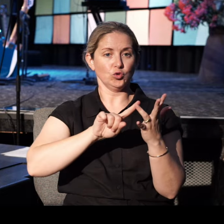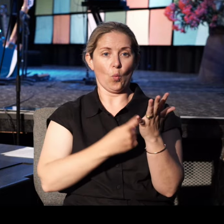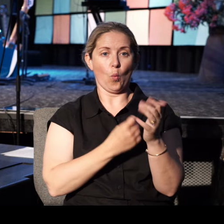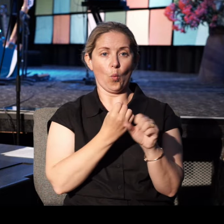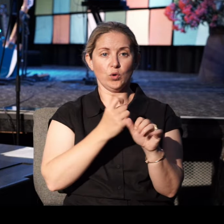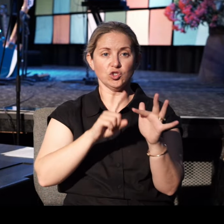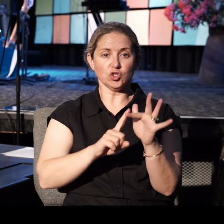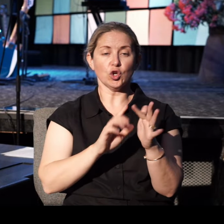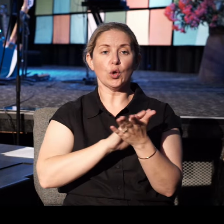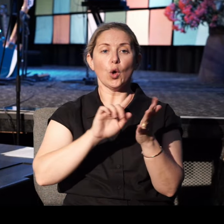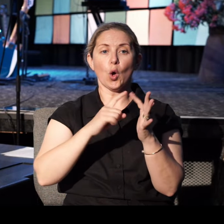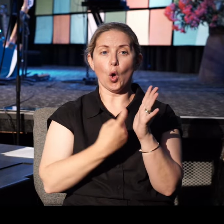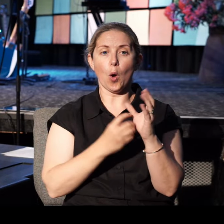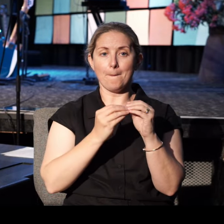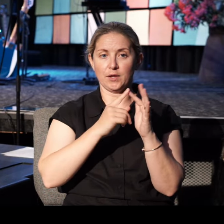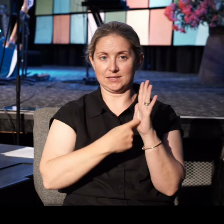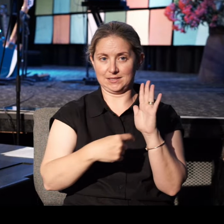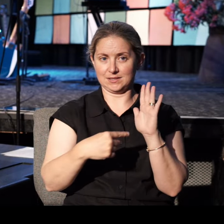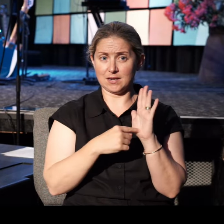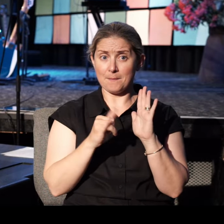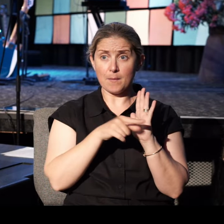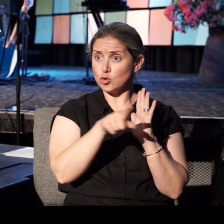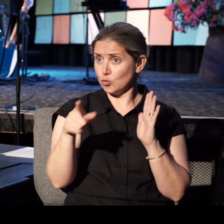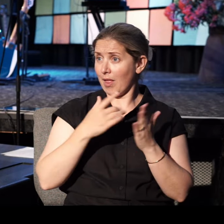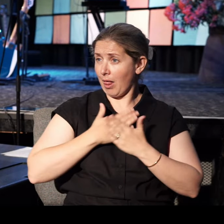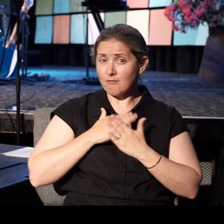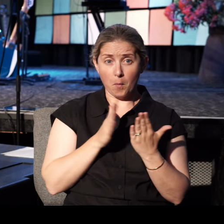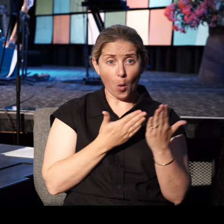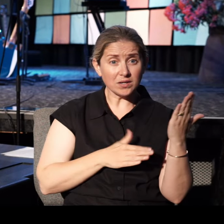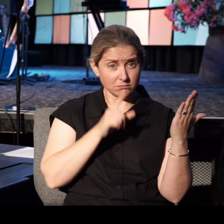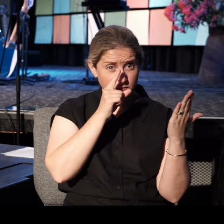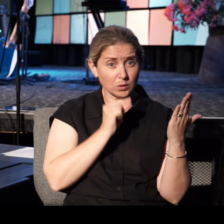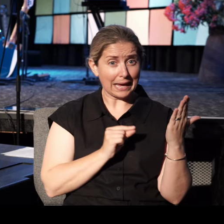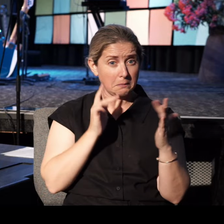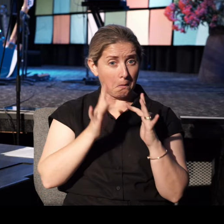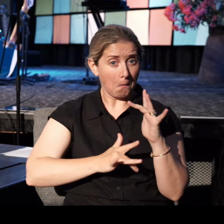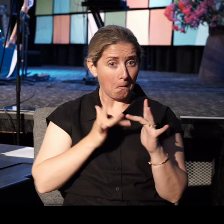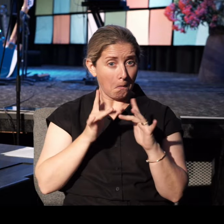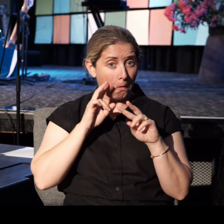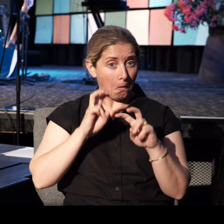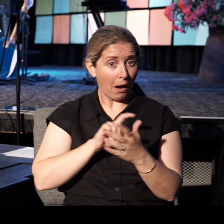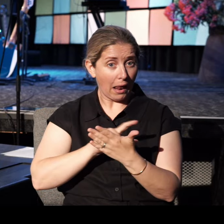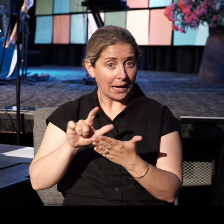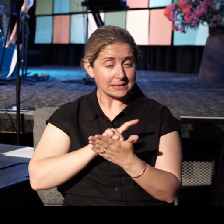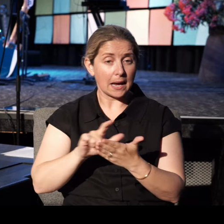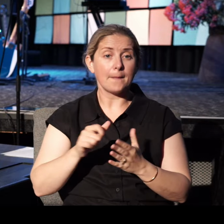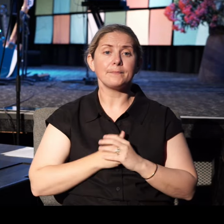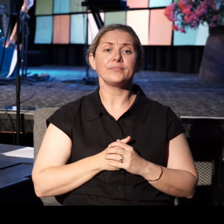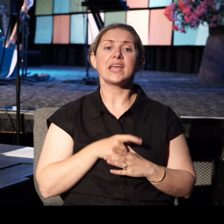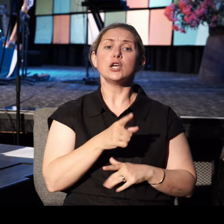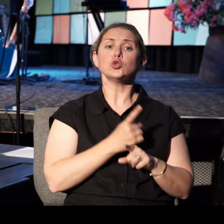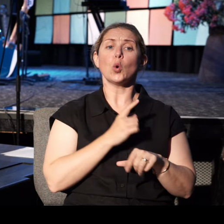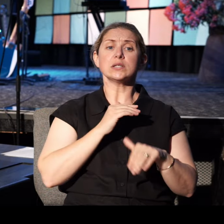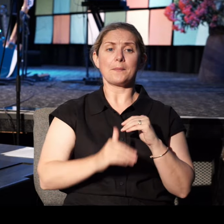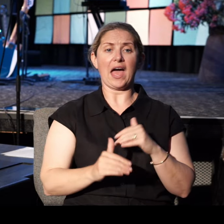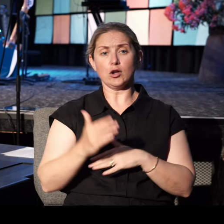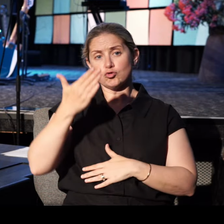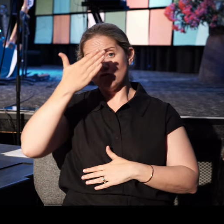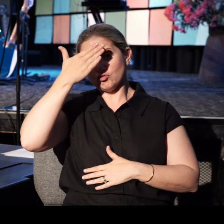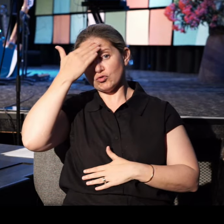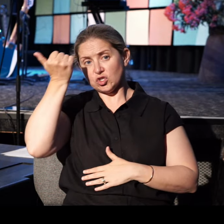I know you love poetry. Chase up his poem. He casts a conversation between Christian and death. Death